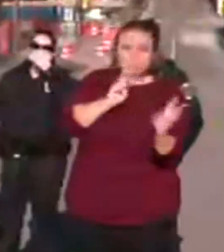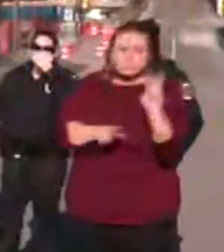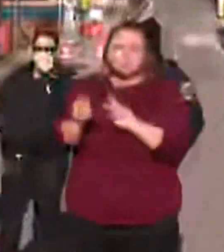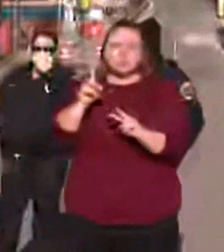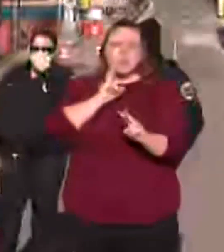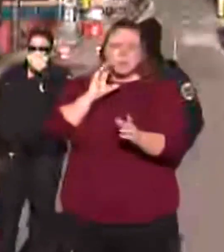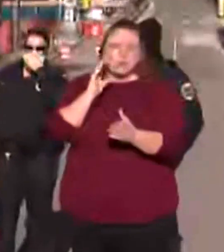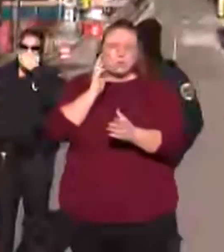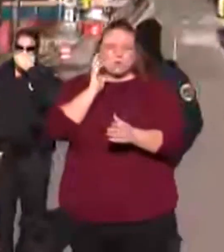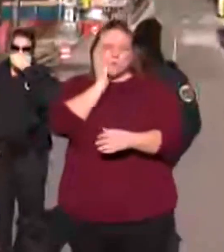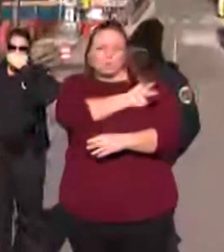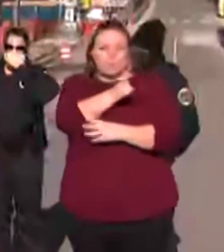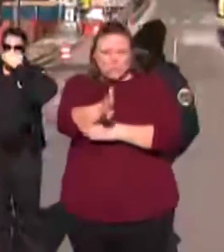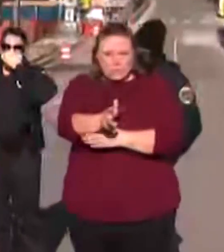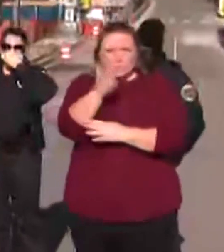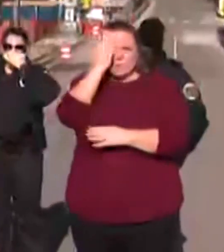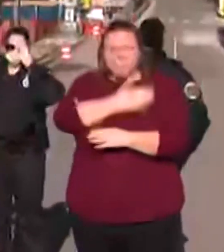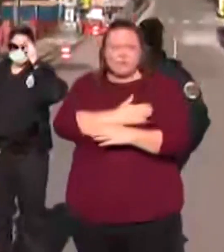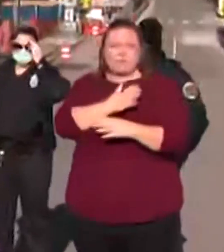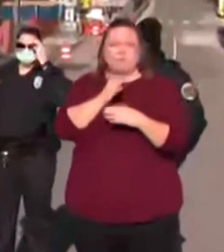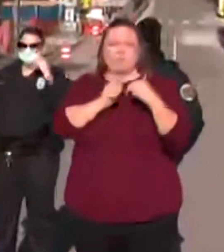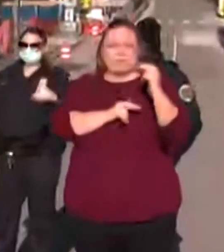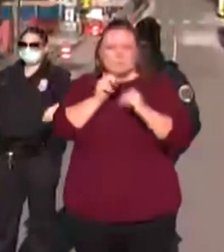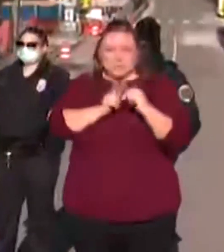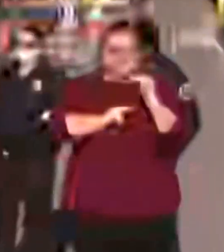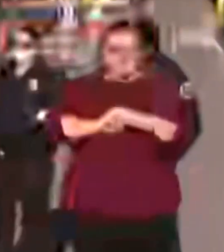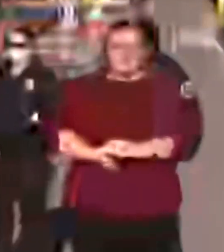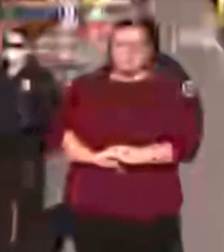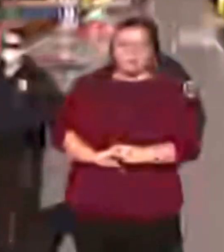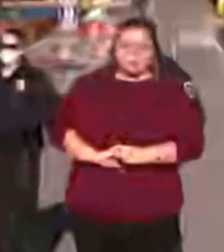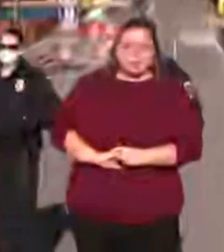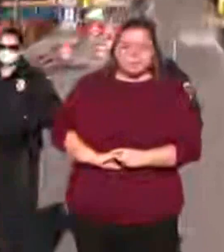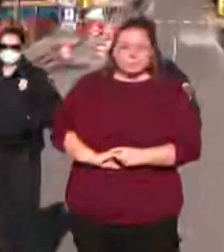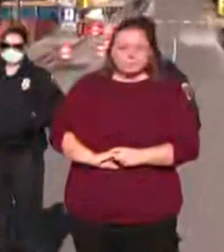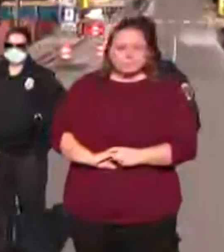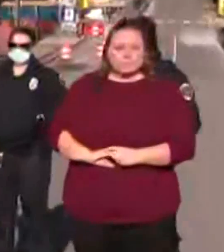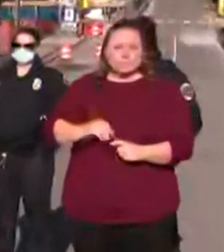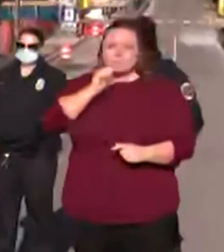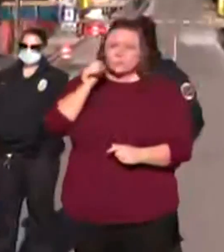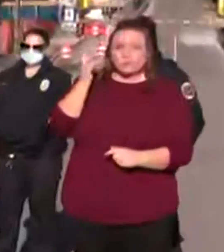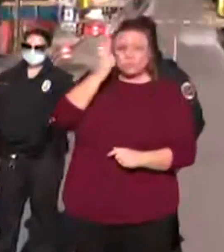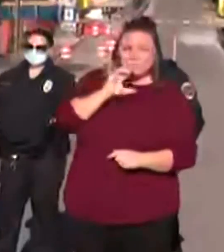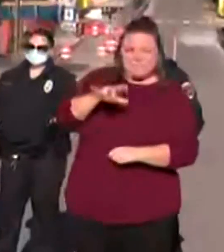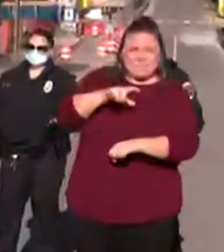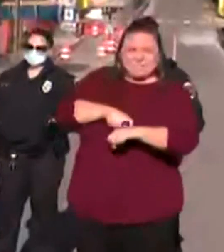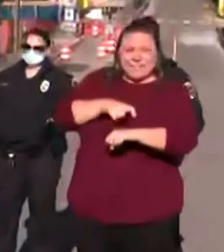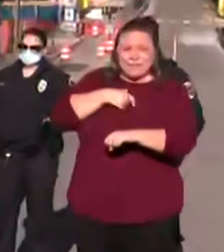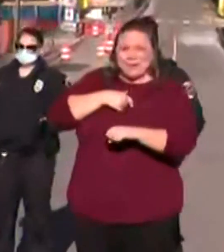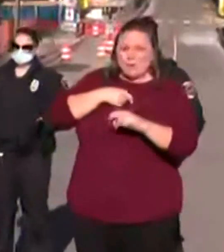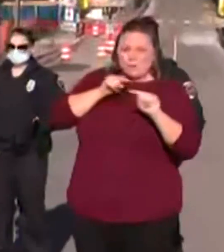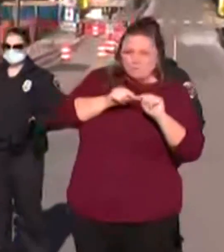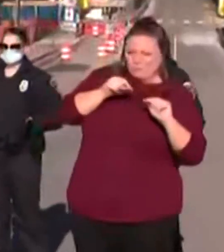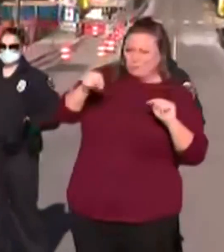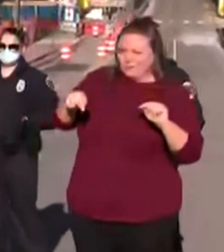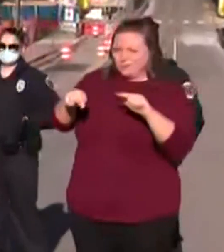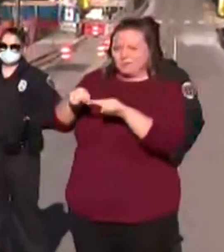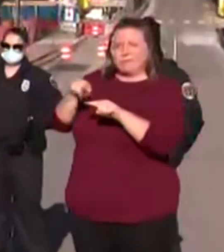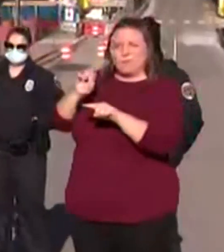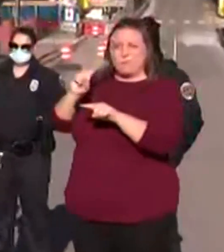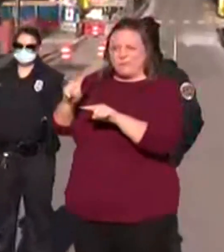of the building that the initial call came from. Didn't know at the time I was almost directly across the street from the